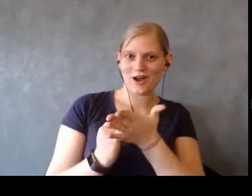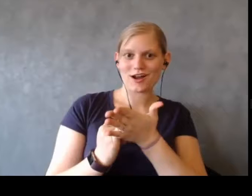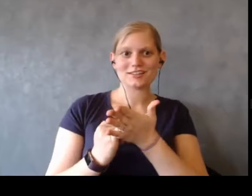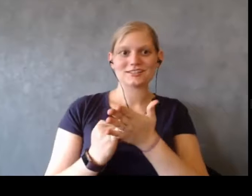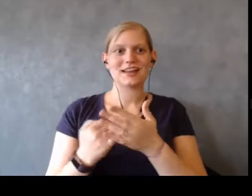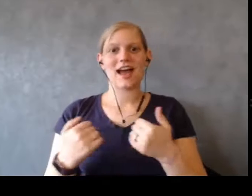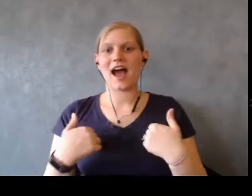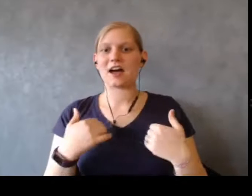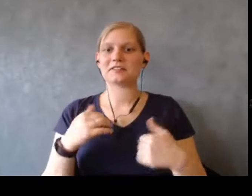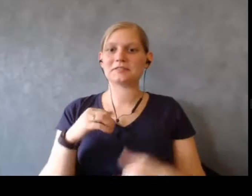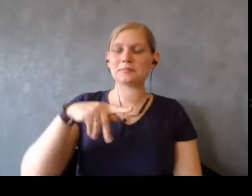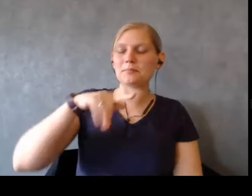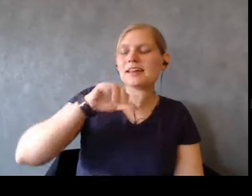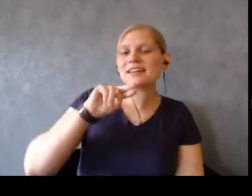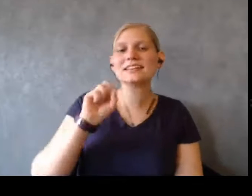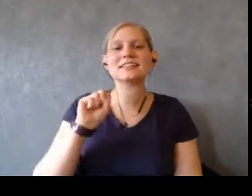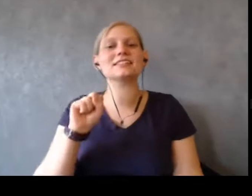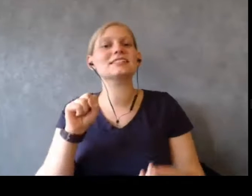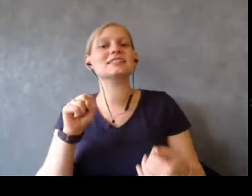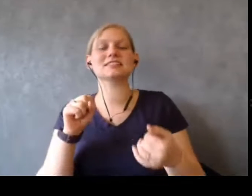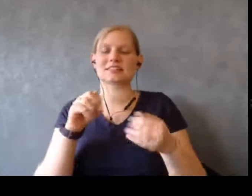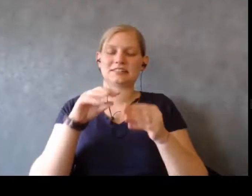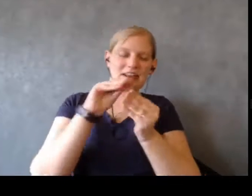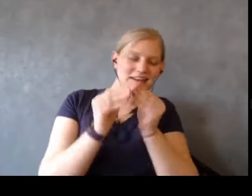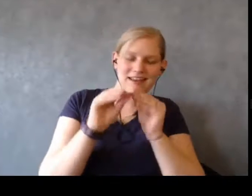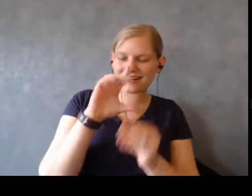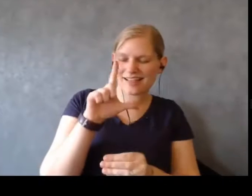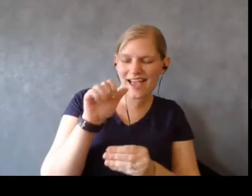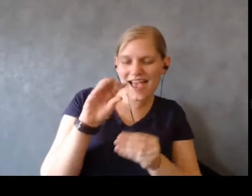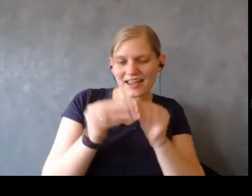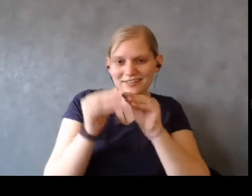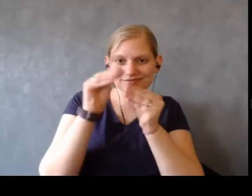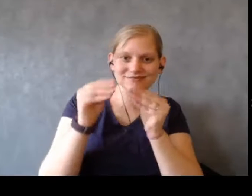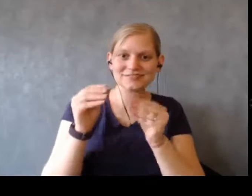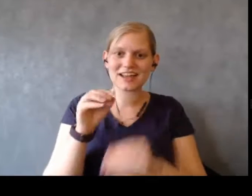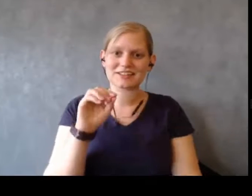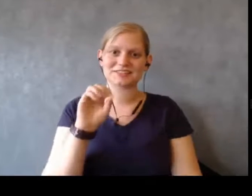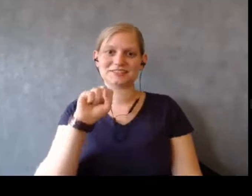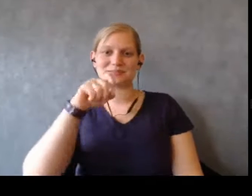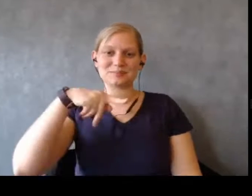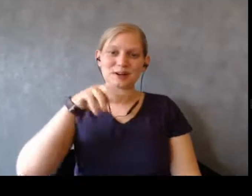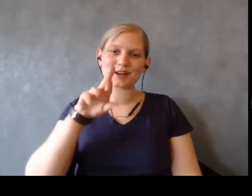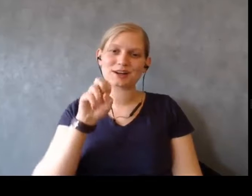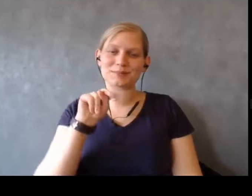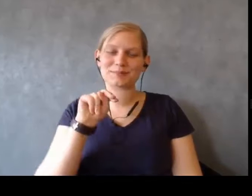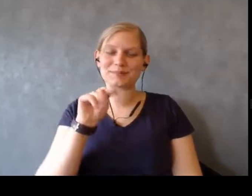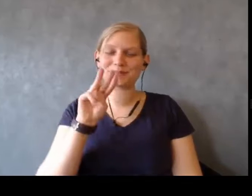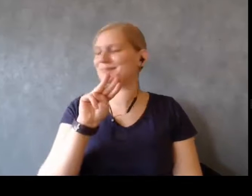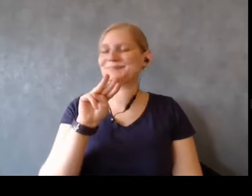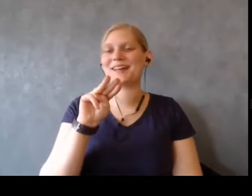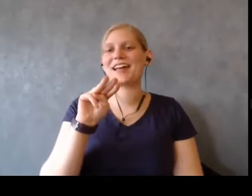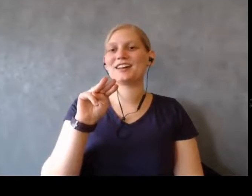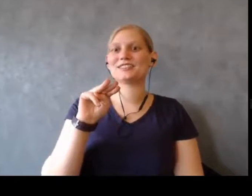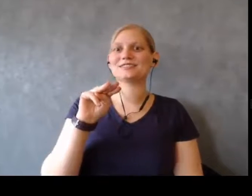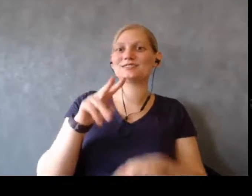from a local handmade market, a clay vulva man that a student made, and a sperm shaped salt shaker that I picked up in